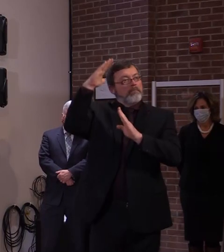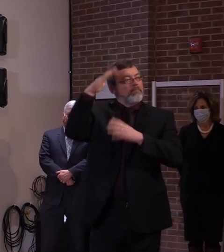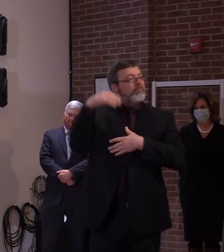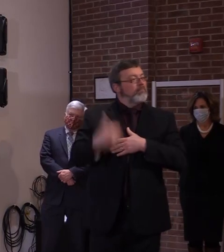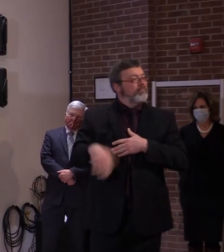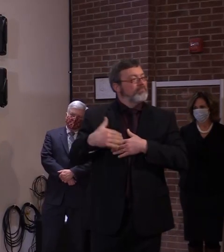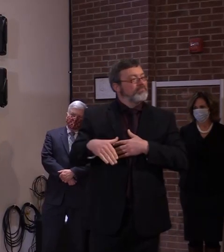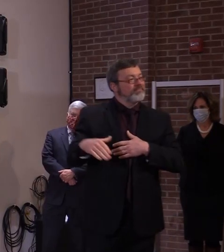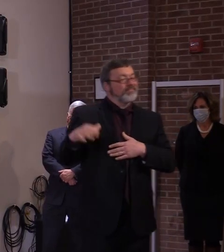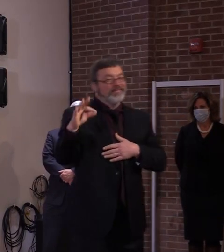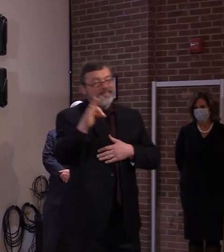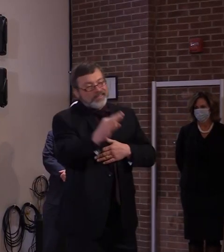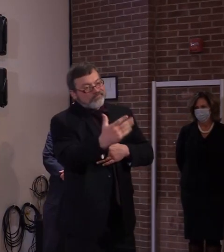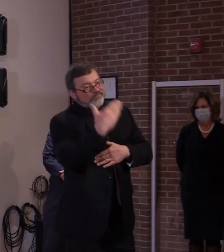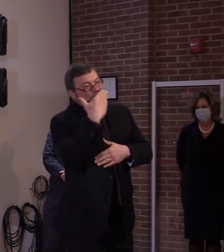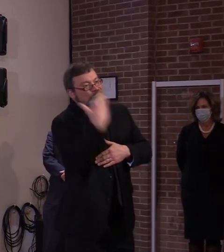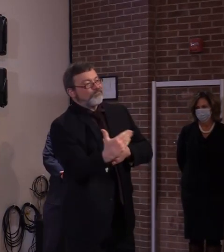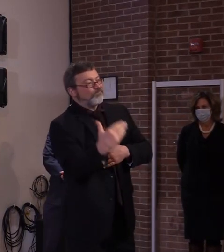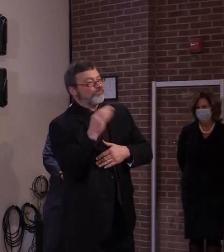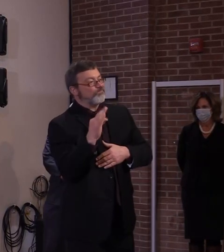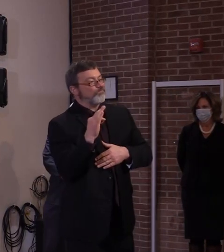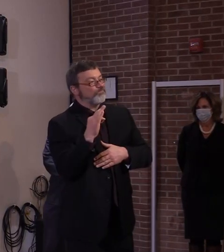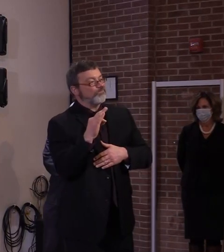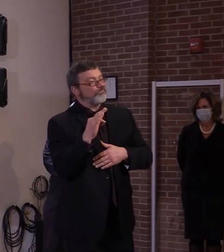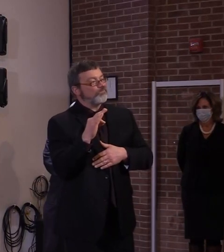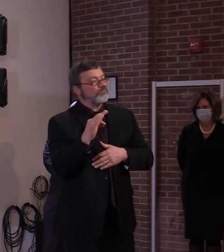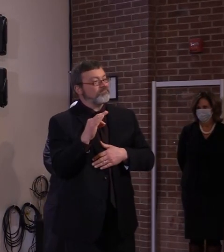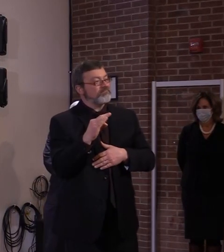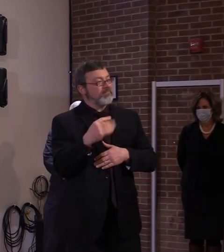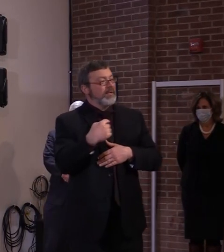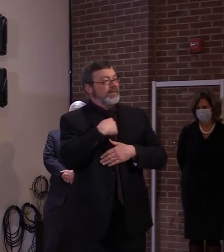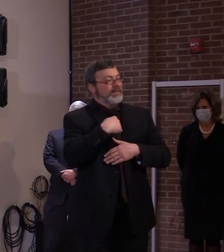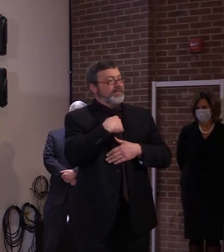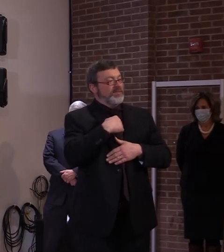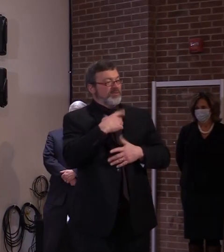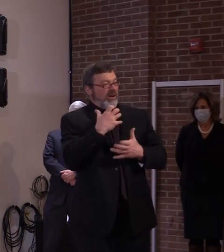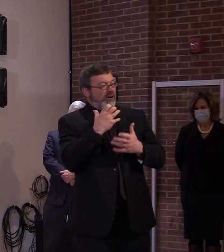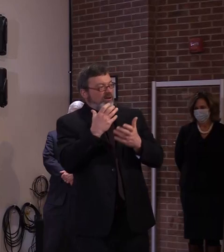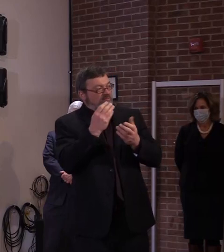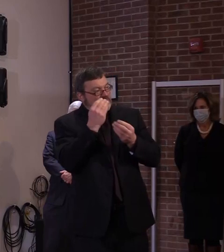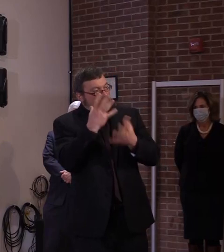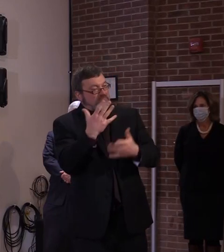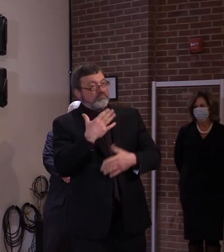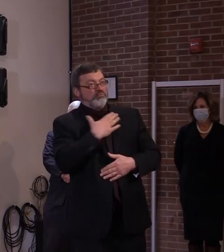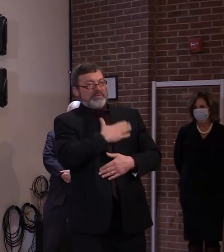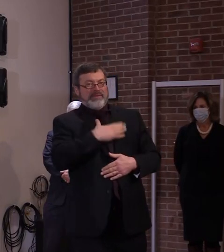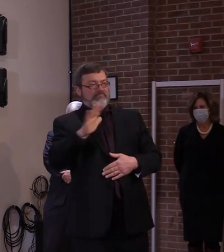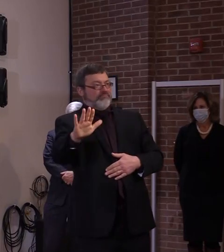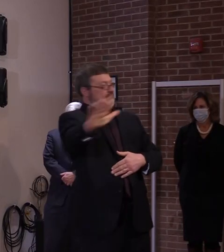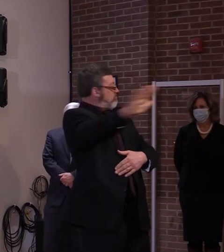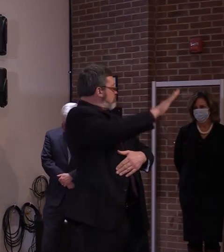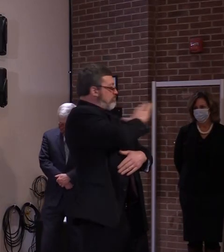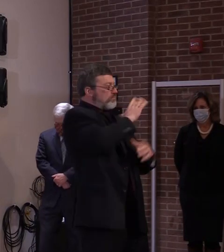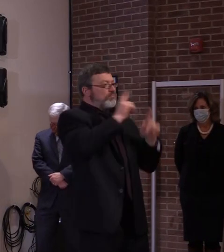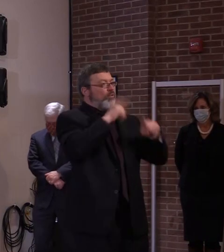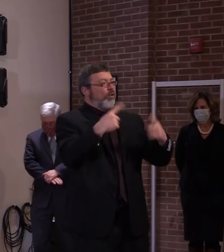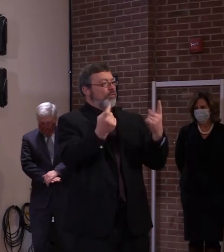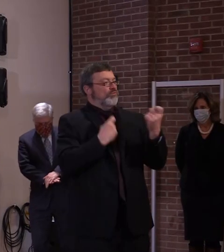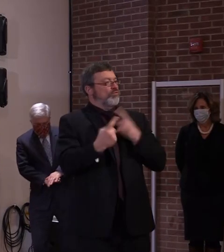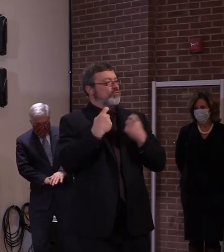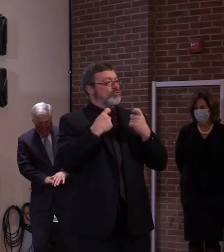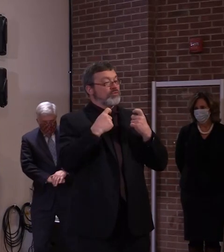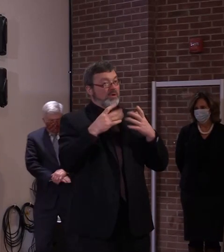point, I do appreciate, again, it's not all the questions we want, and some of them are difficult,